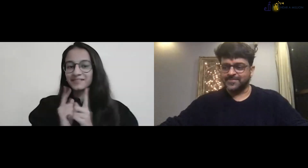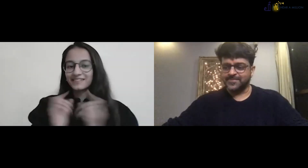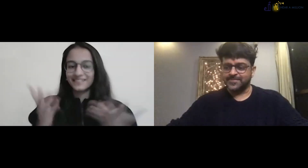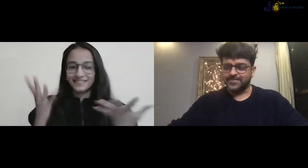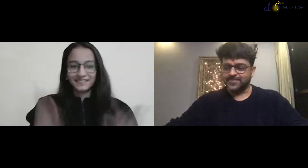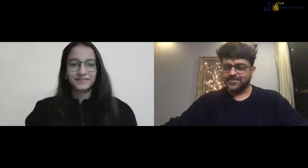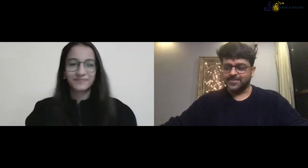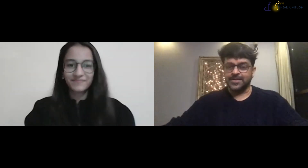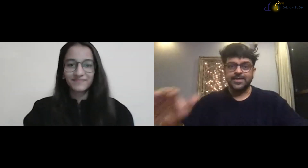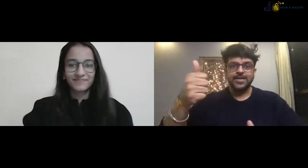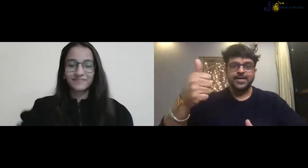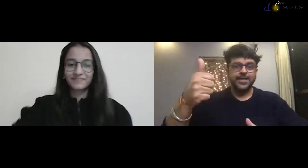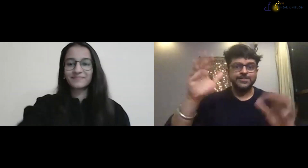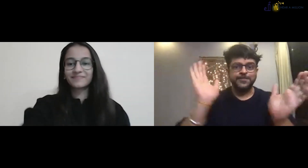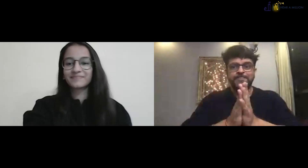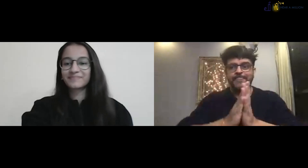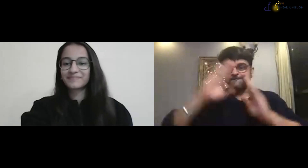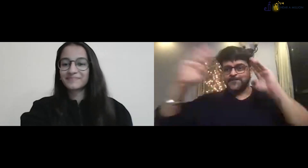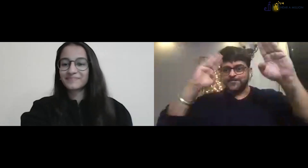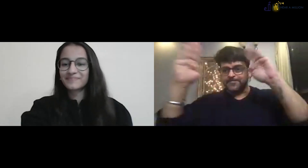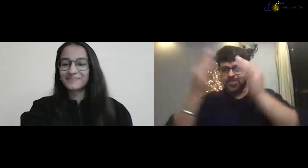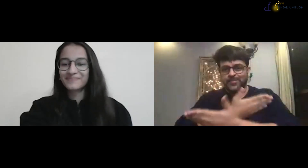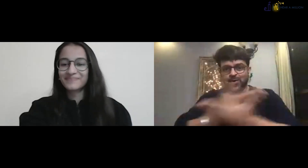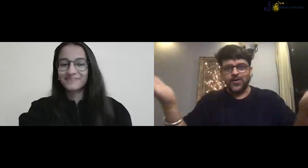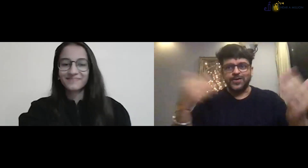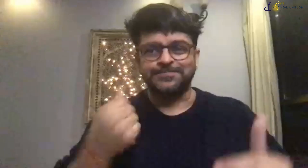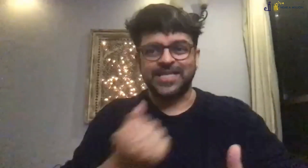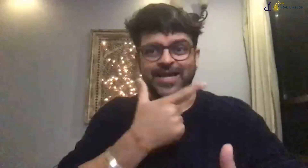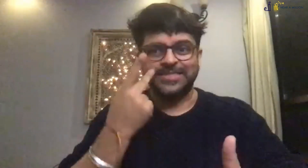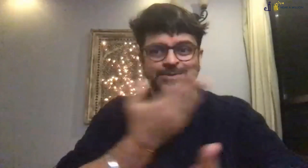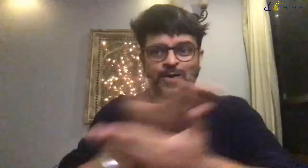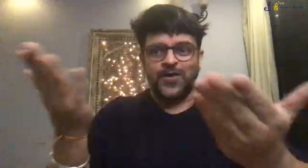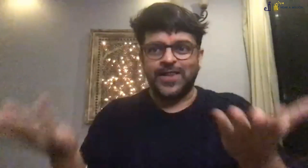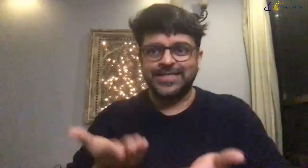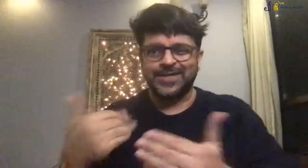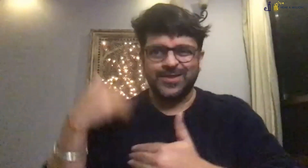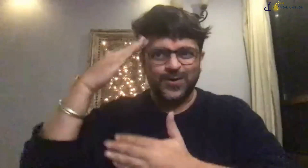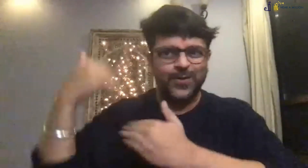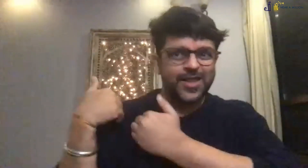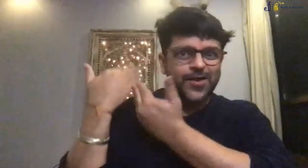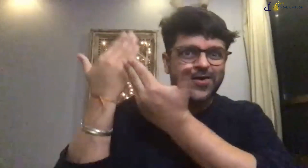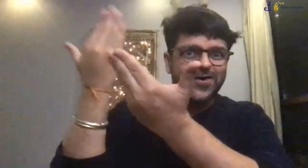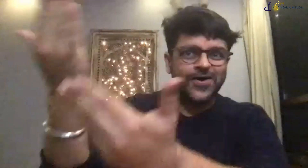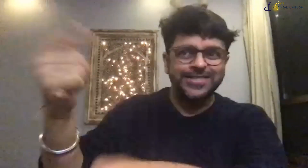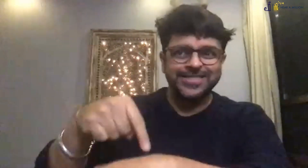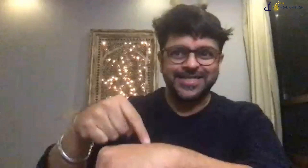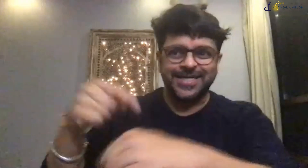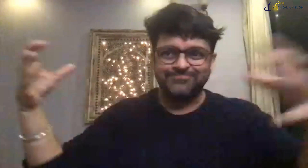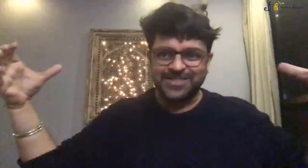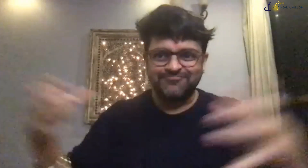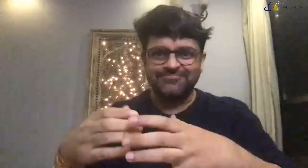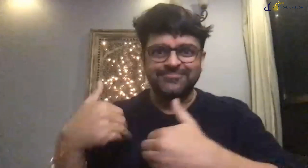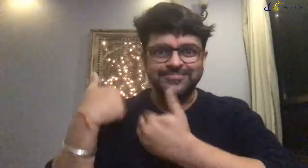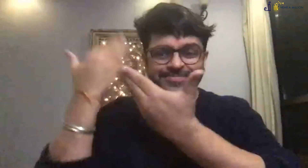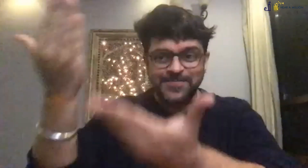So now Dr. Alim will present. Great. Hello, everyone. I am so happy to see all of you here. I know it's been a